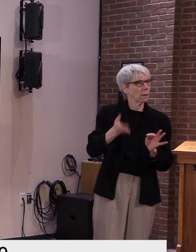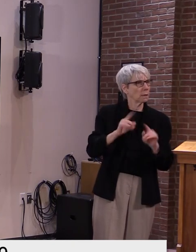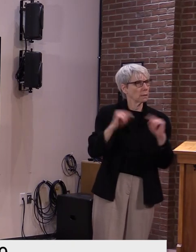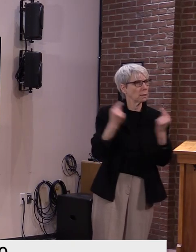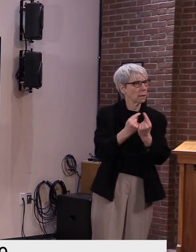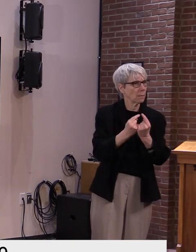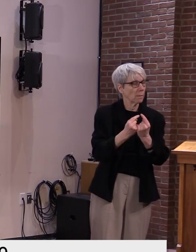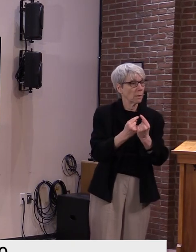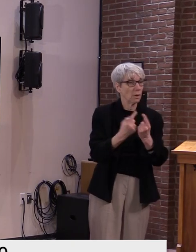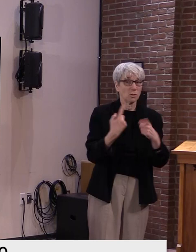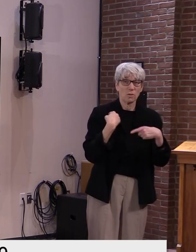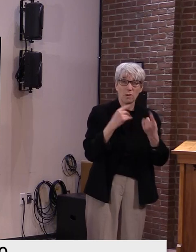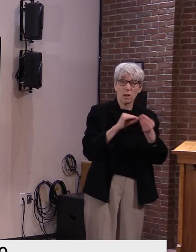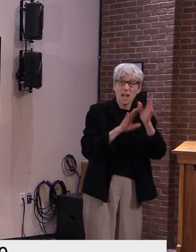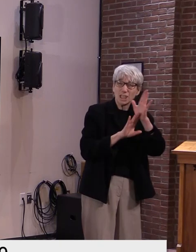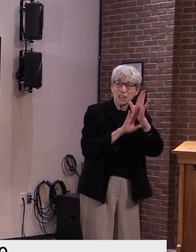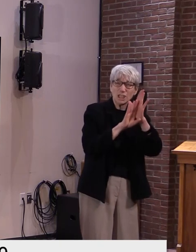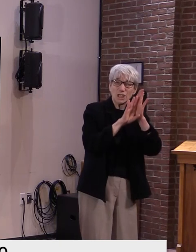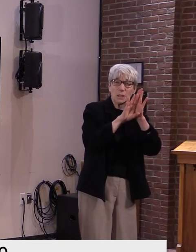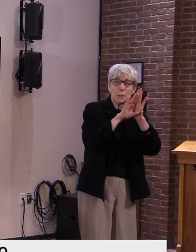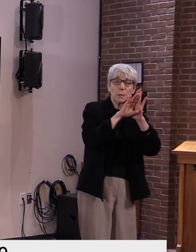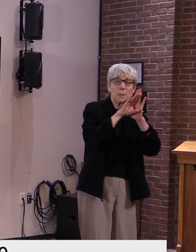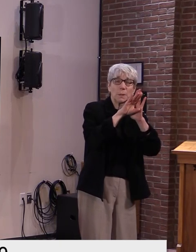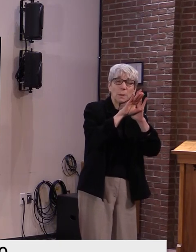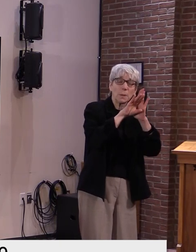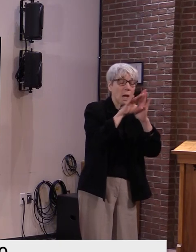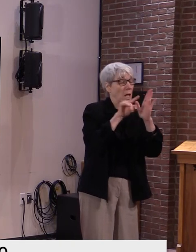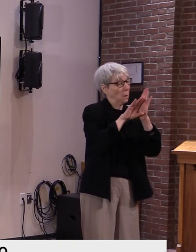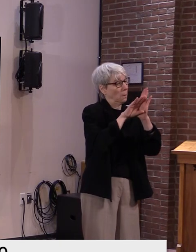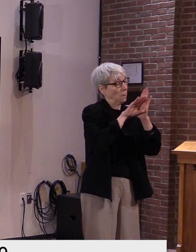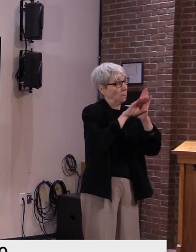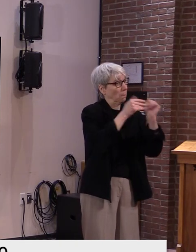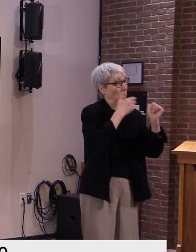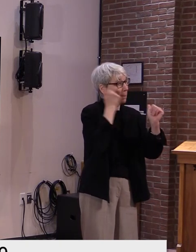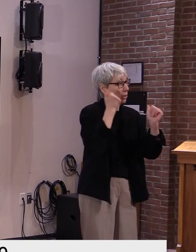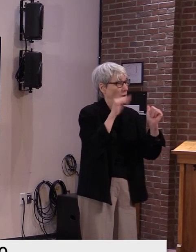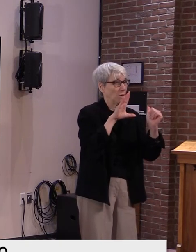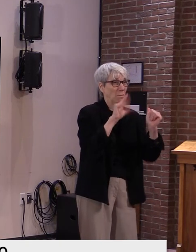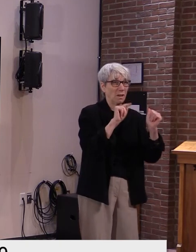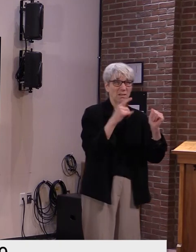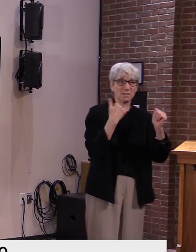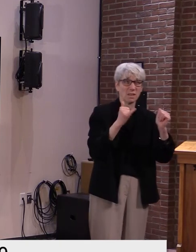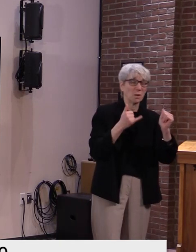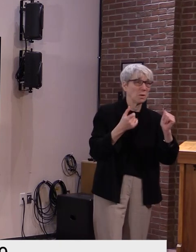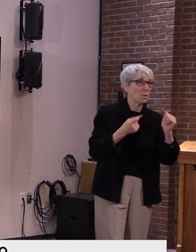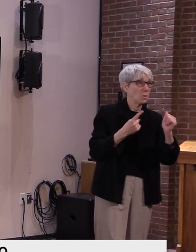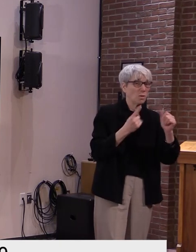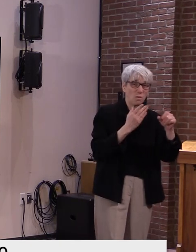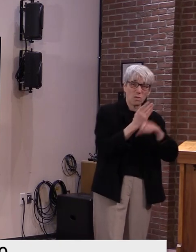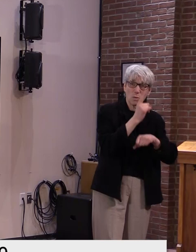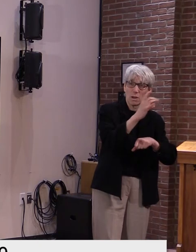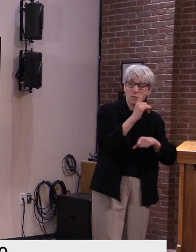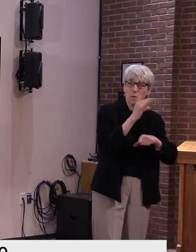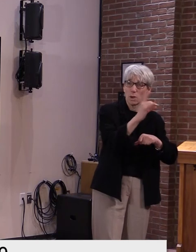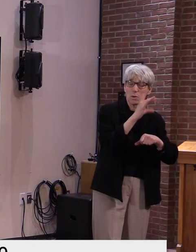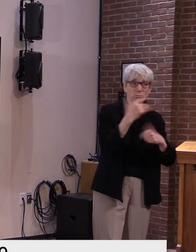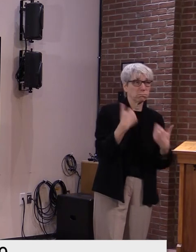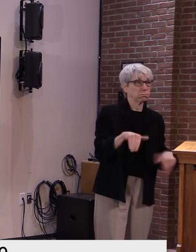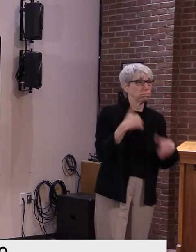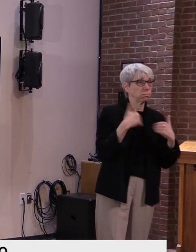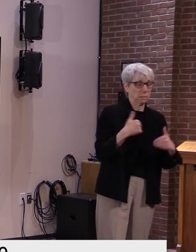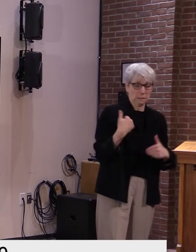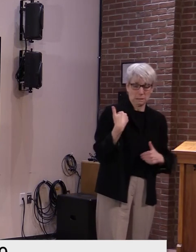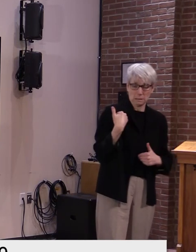It's still not good news. The triple digit every single day isn't good news, but we did see a day when we had, I think,